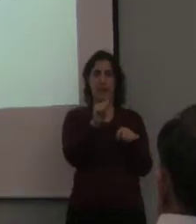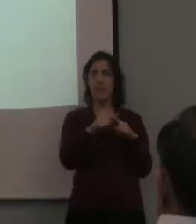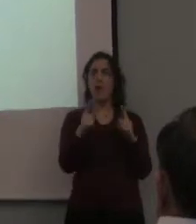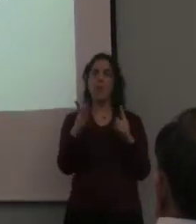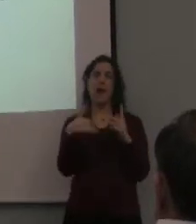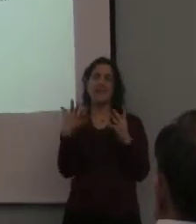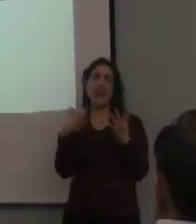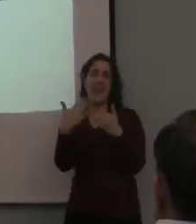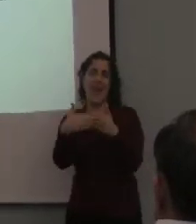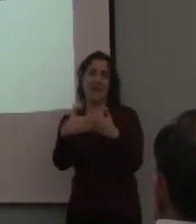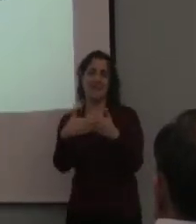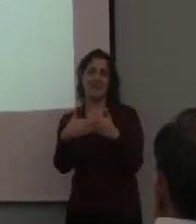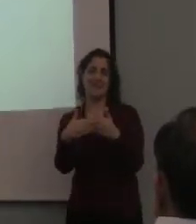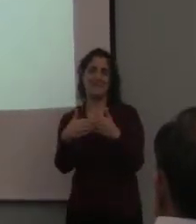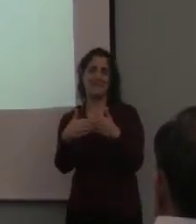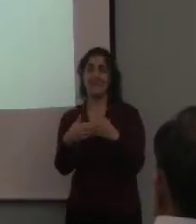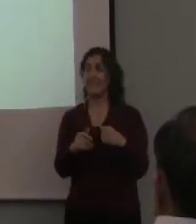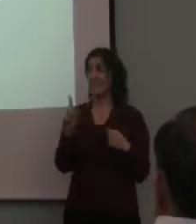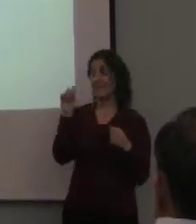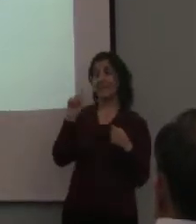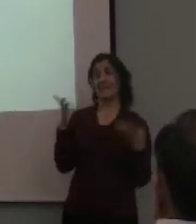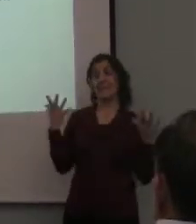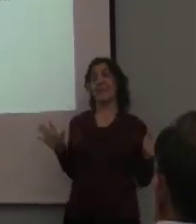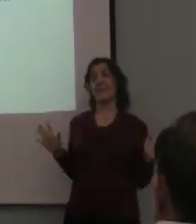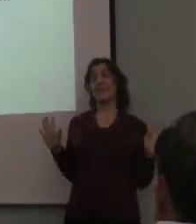I don't think it is the end of